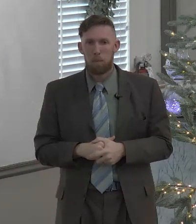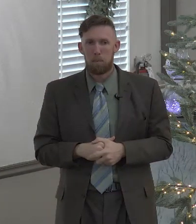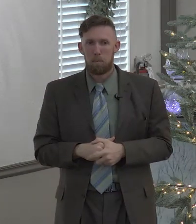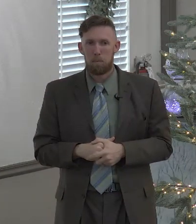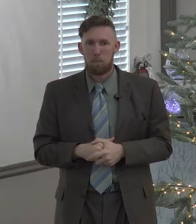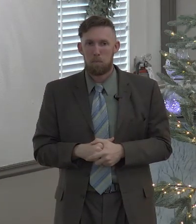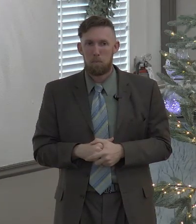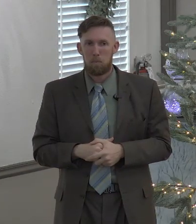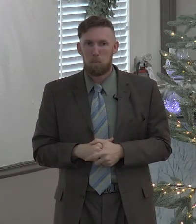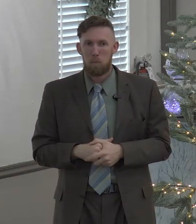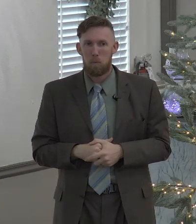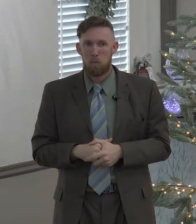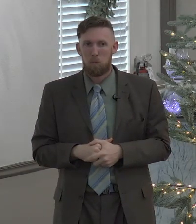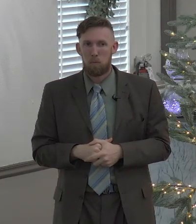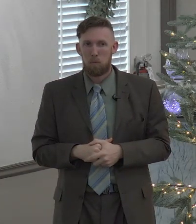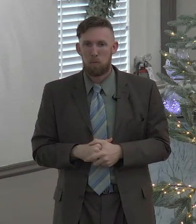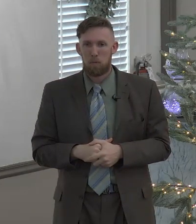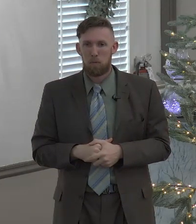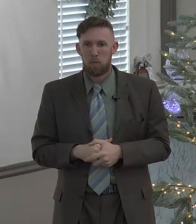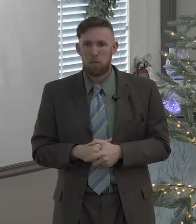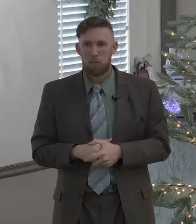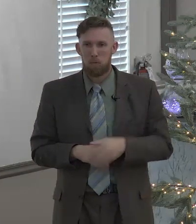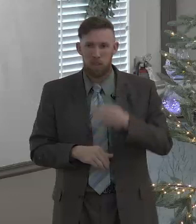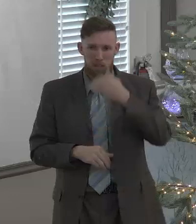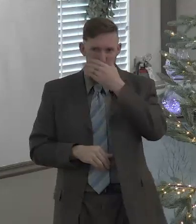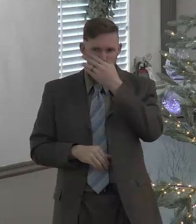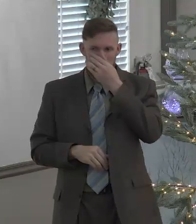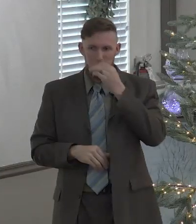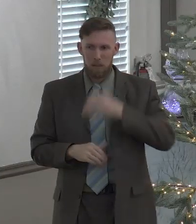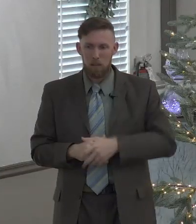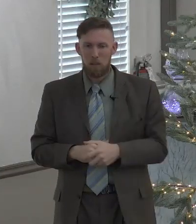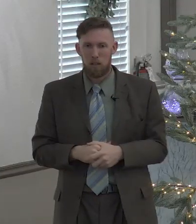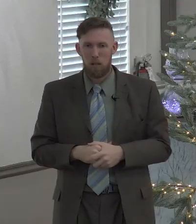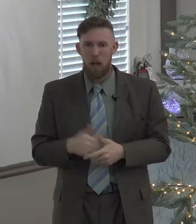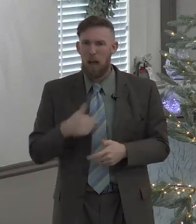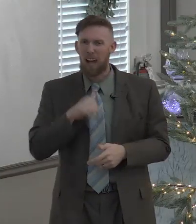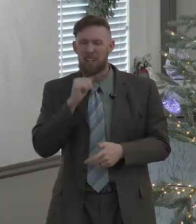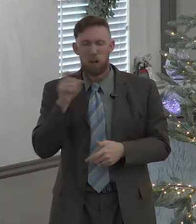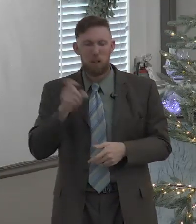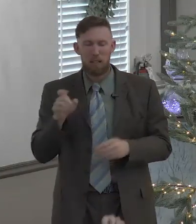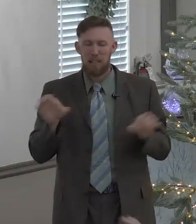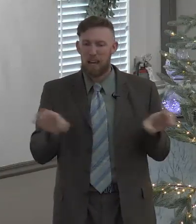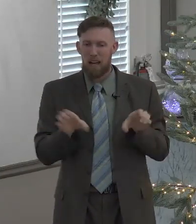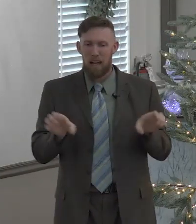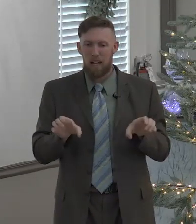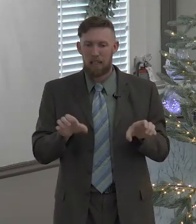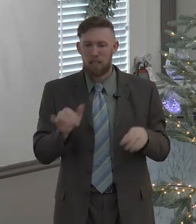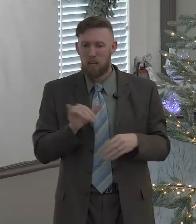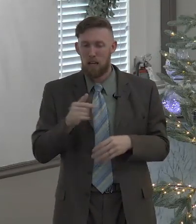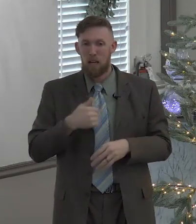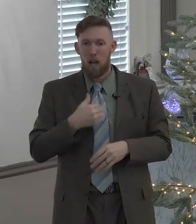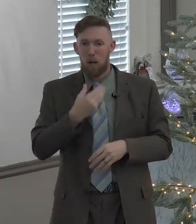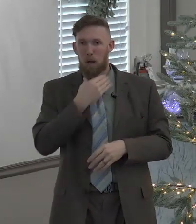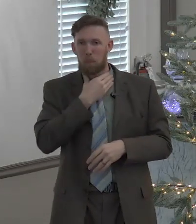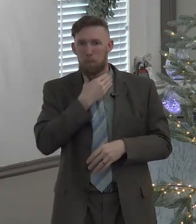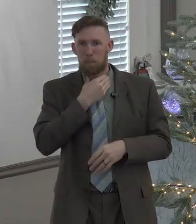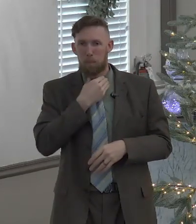I'm not up here. I don't need to have you turn your collars around so that I can confess my sins.